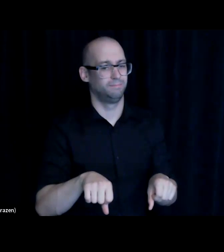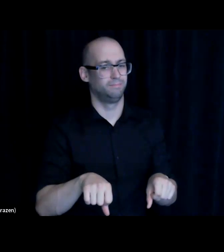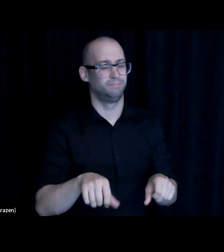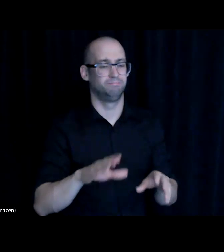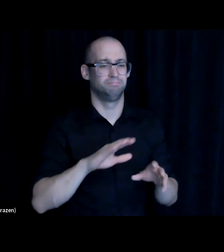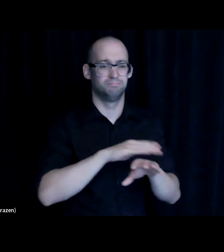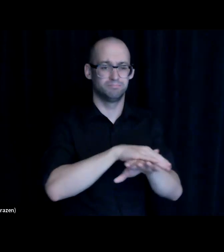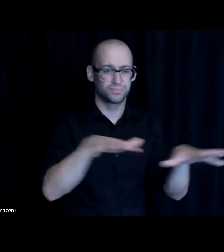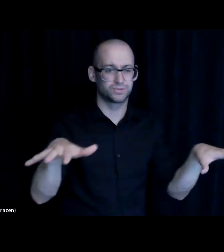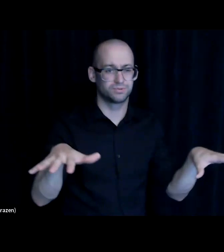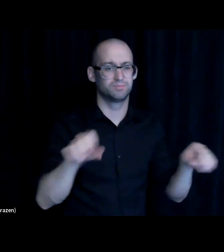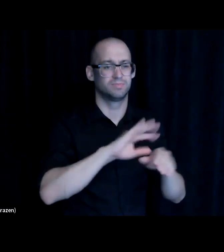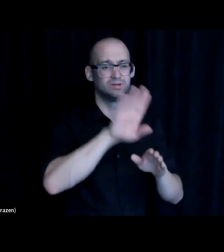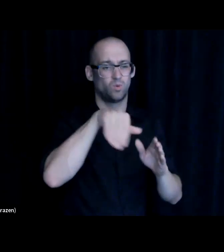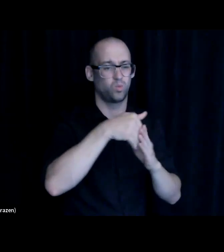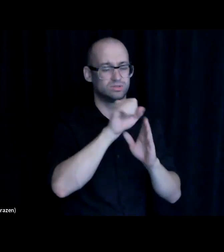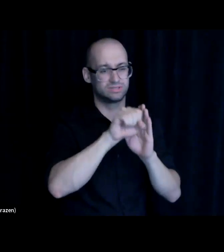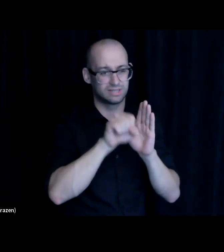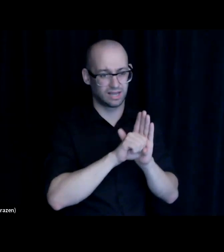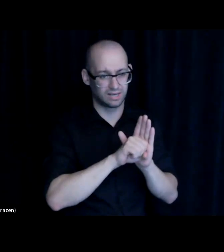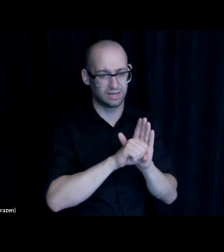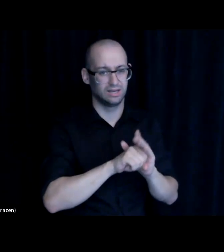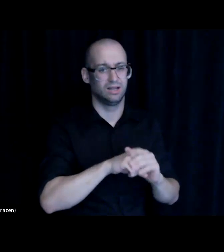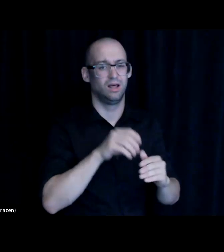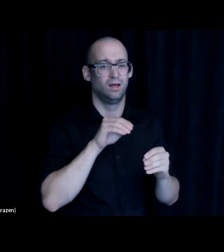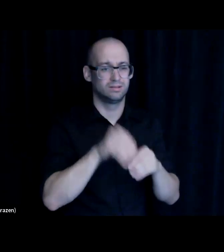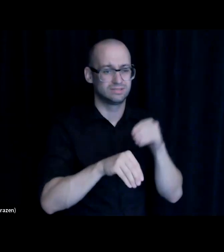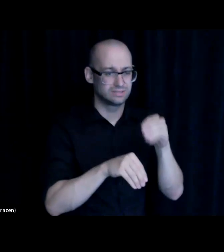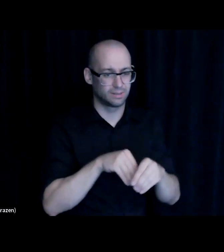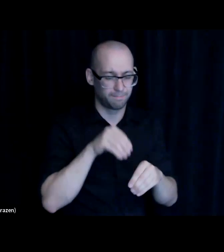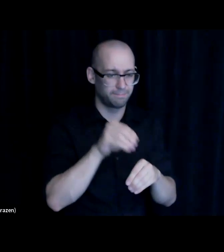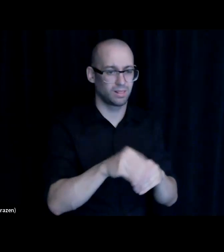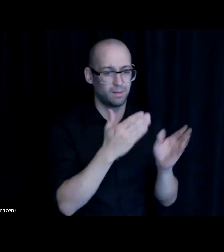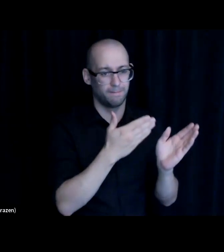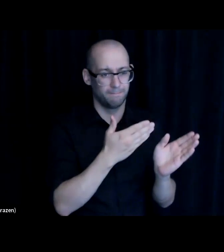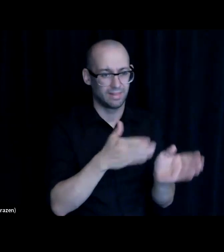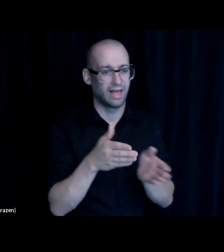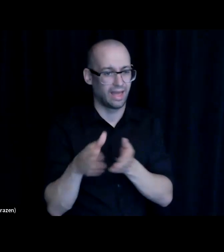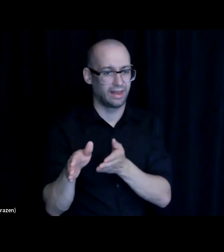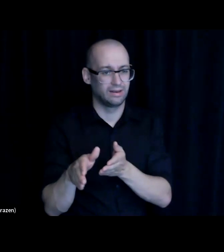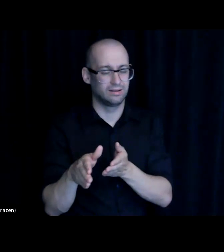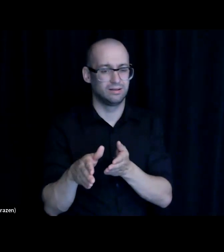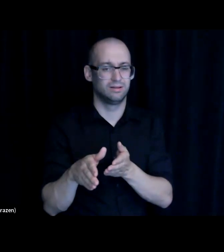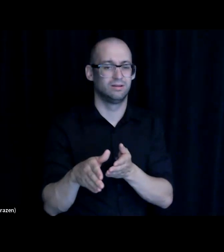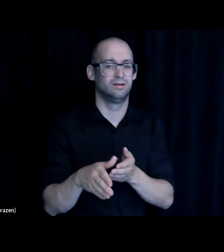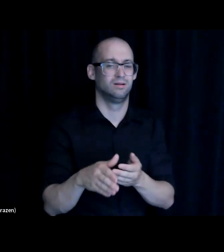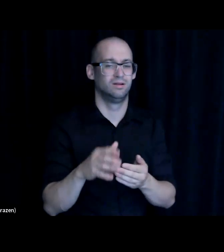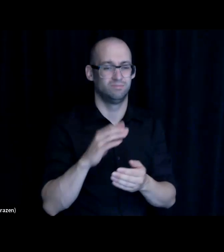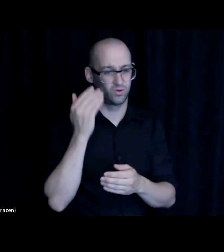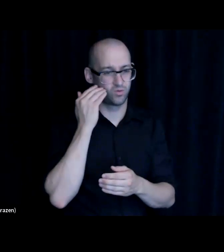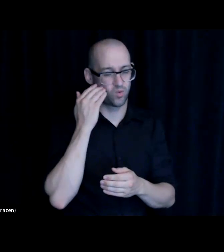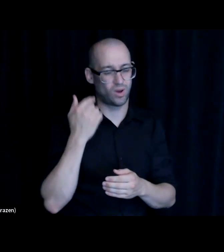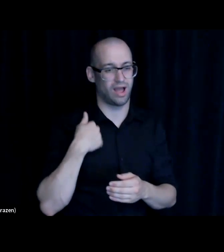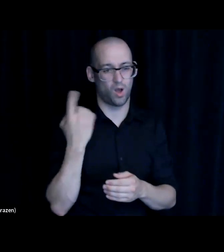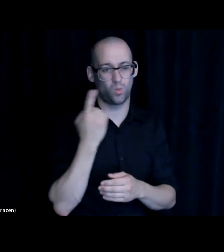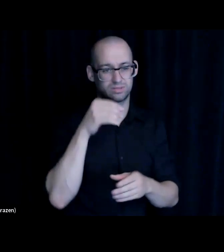and statewide, and, you know, put it into a plan that we can move forward. Everybody knows me, I'm always like putting things in buckets, and so I want to